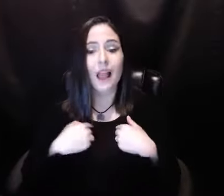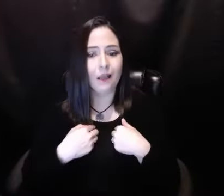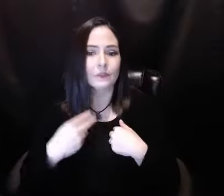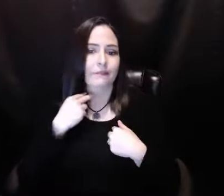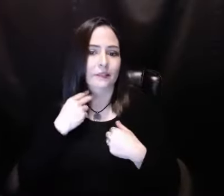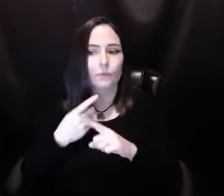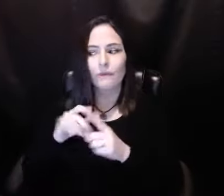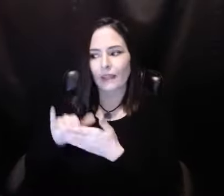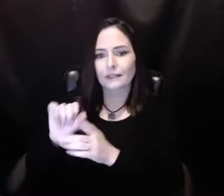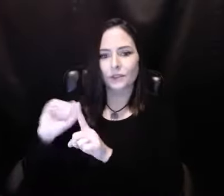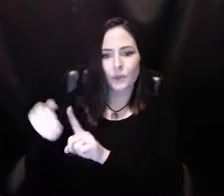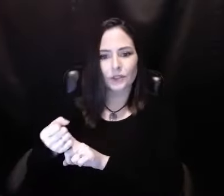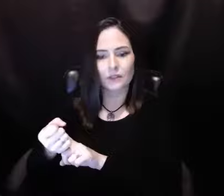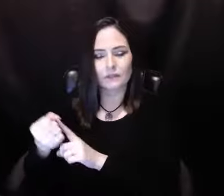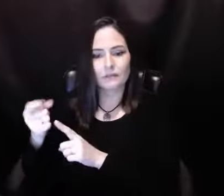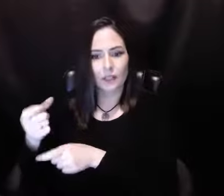that I was a victim of this situation,